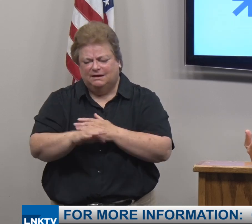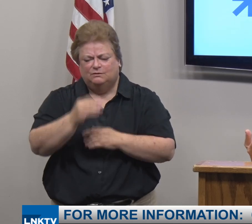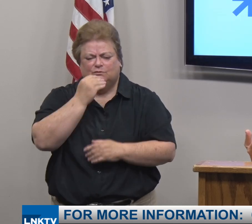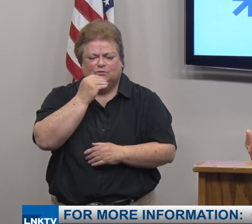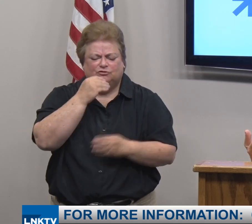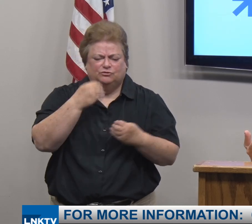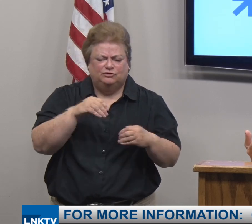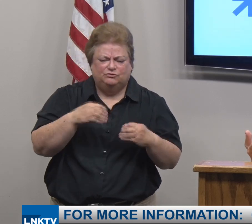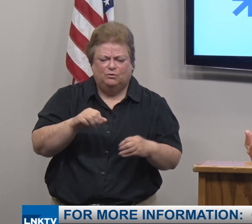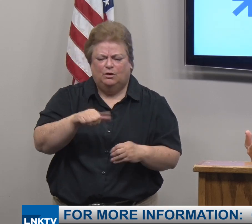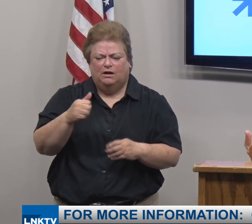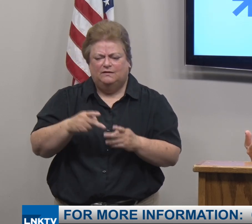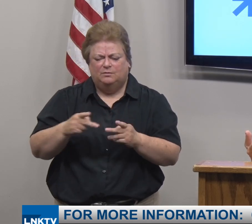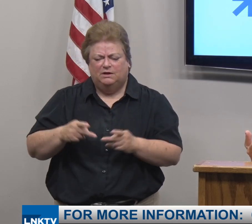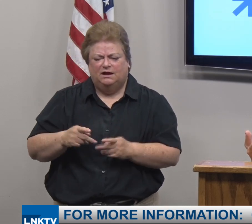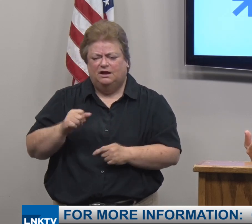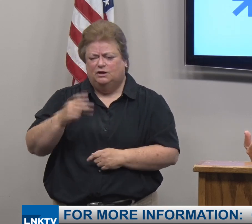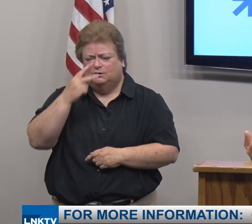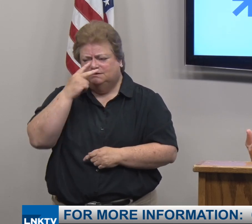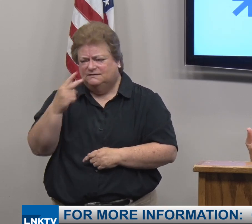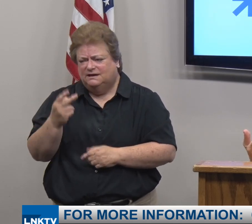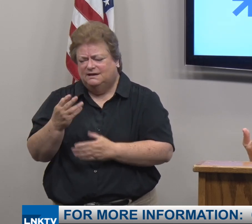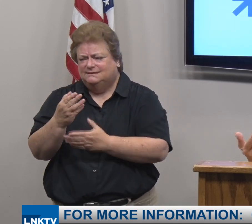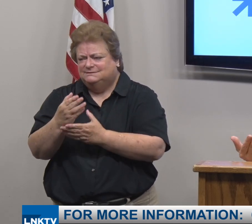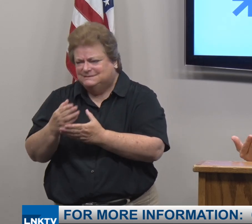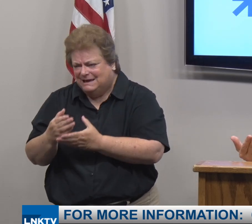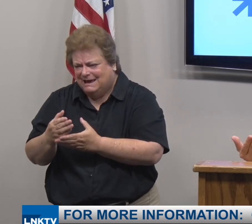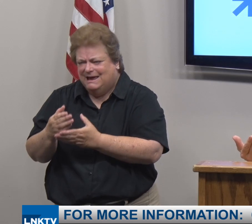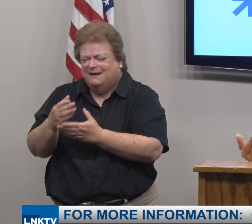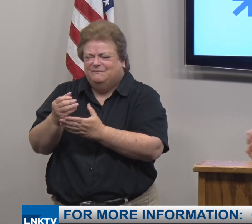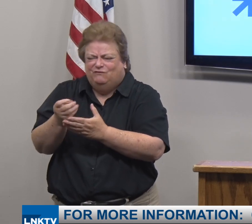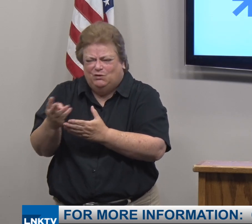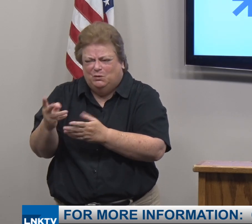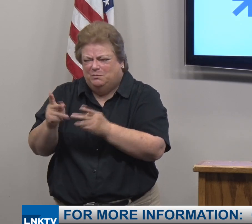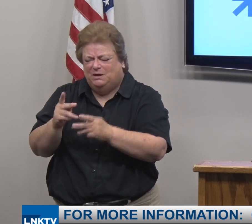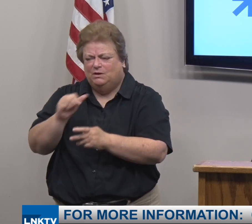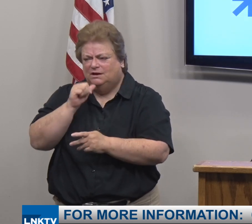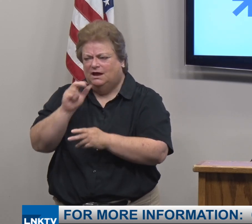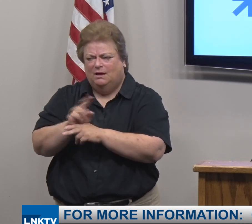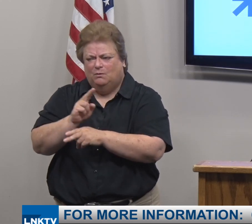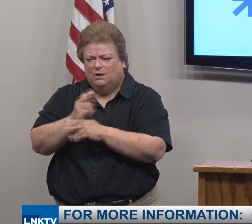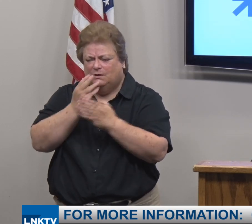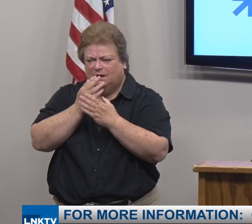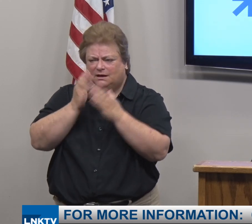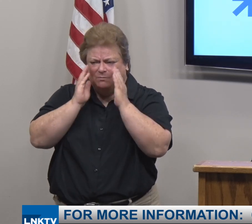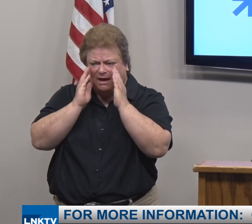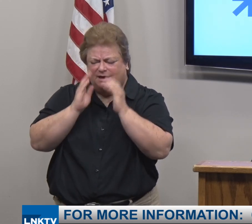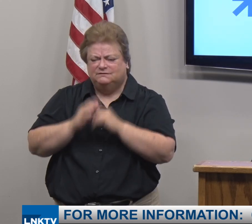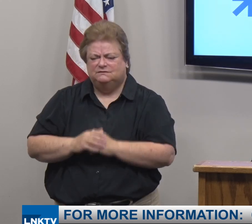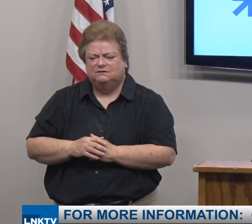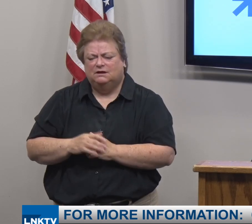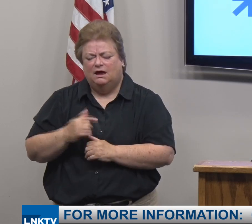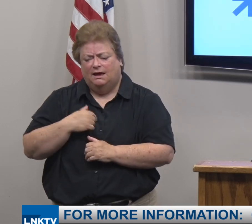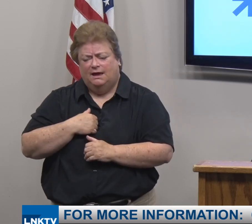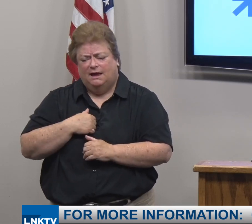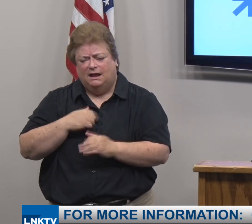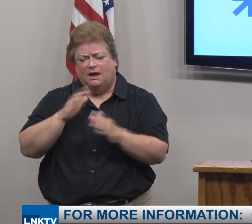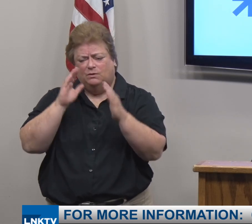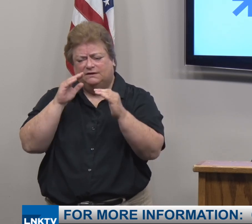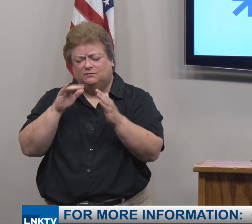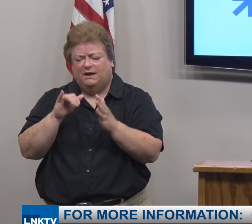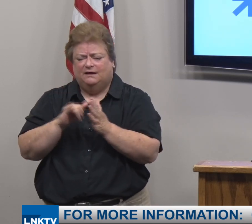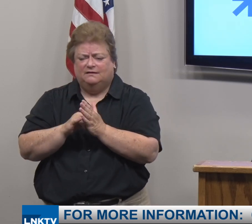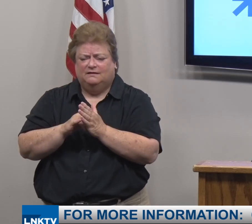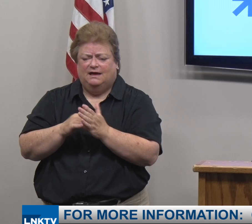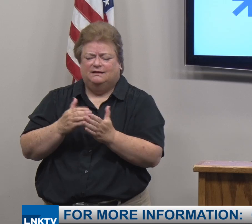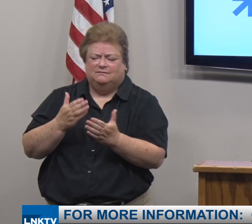other places, you see very few individuals that don't have a mask or a face covering on. And I would expect that to be